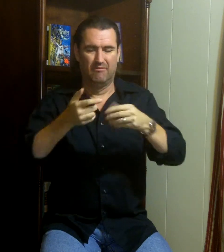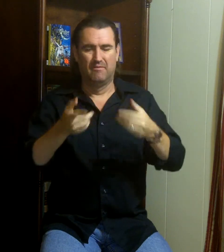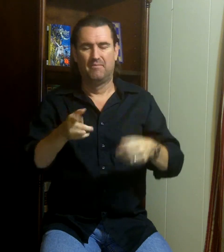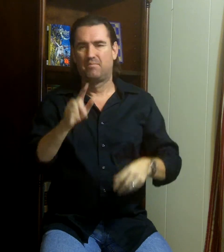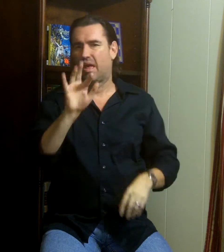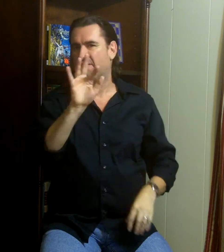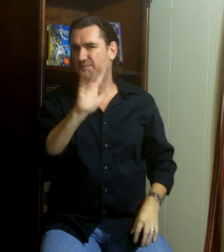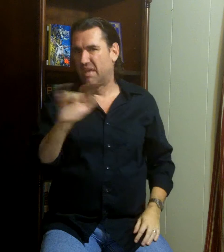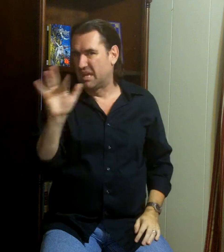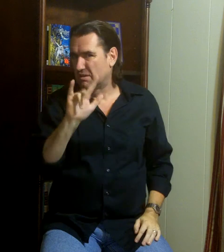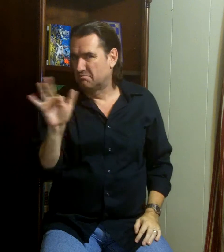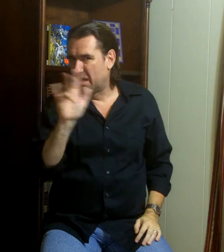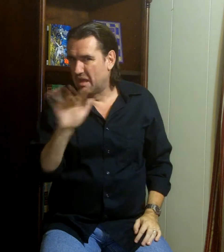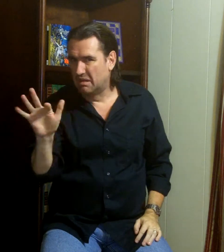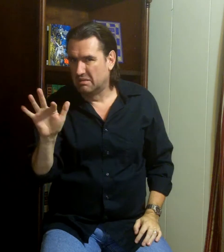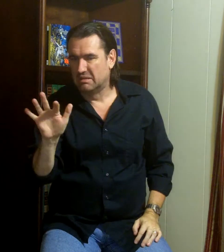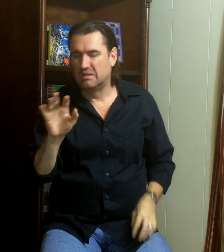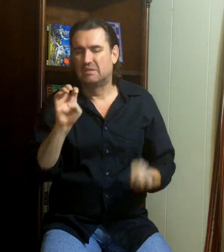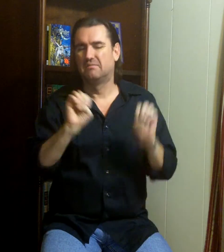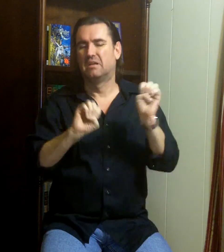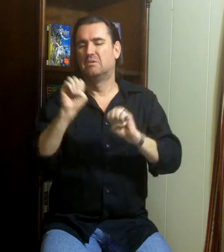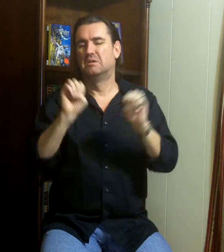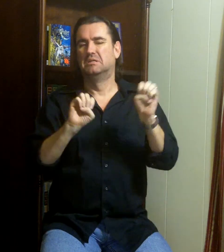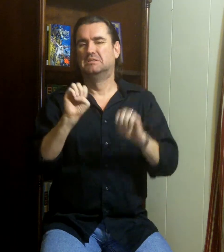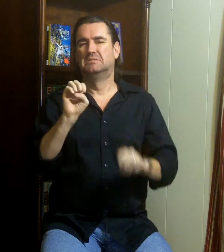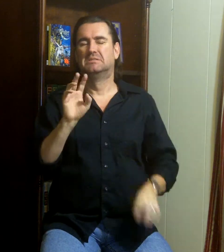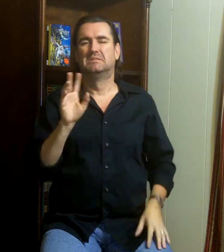spelling, it'll include